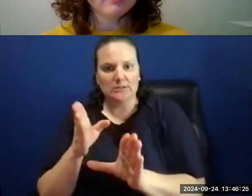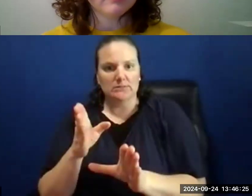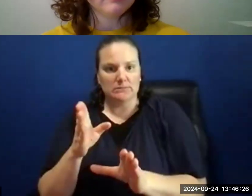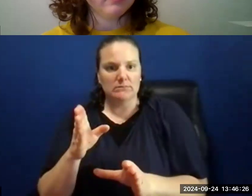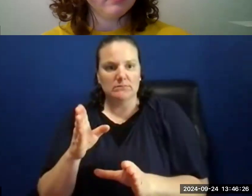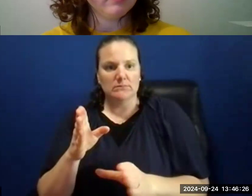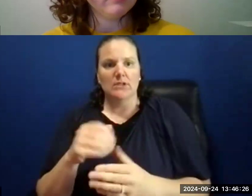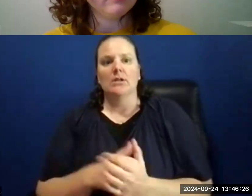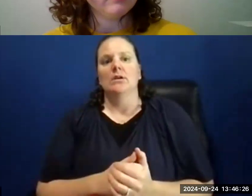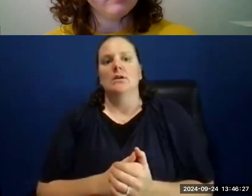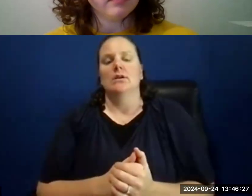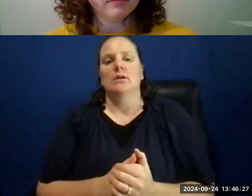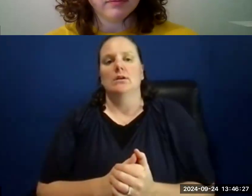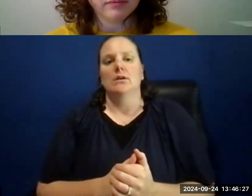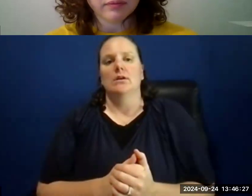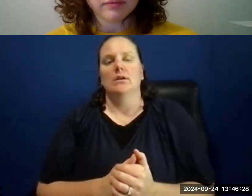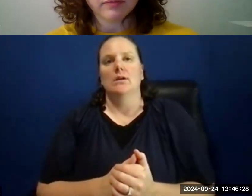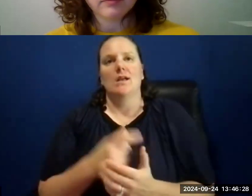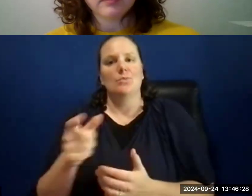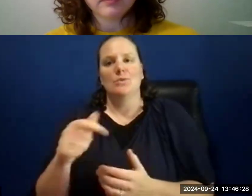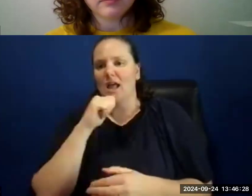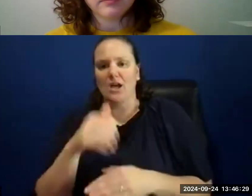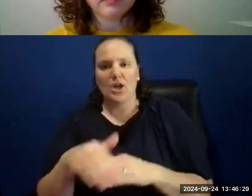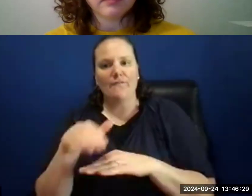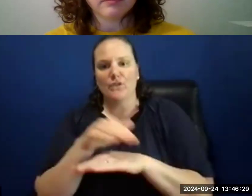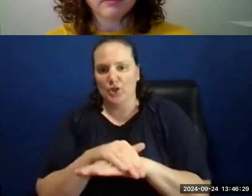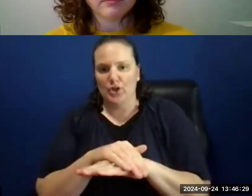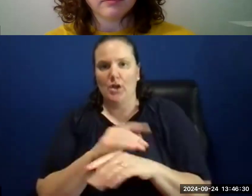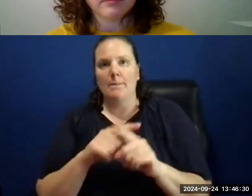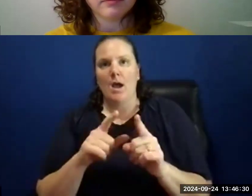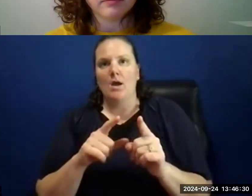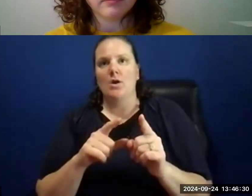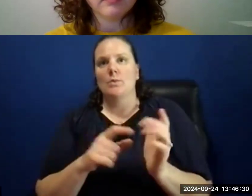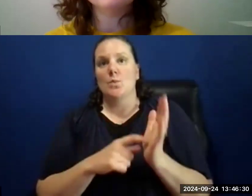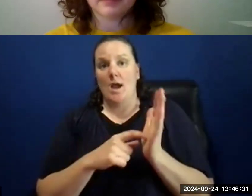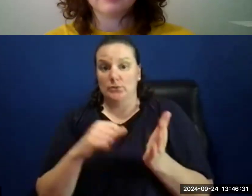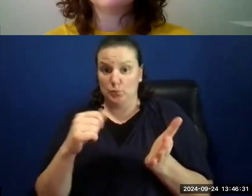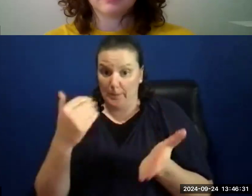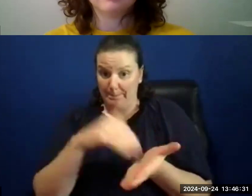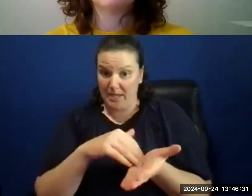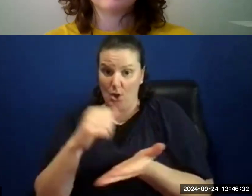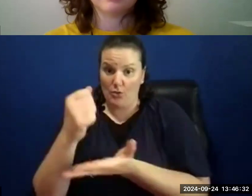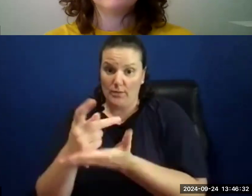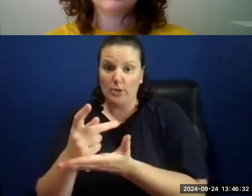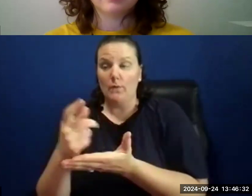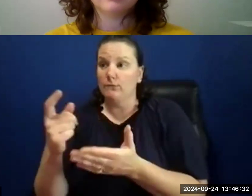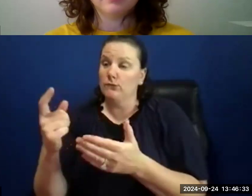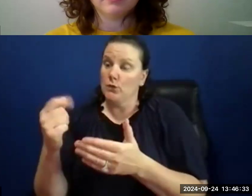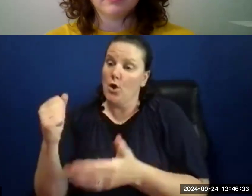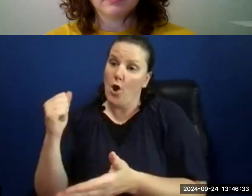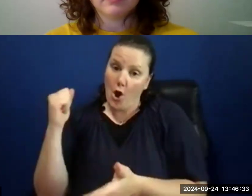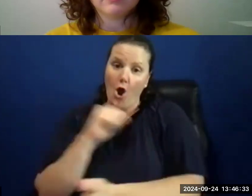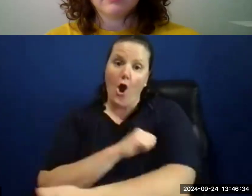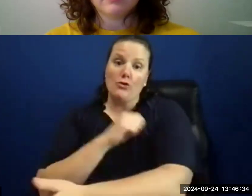it's not that it's not going to be covered, but it requires a repeat authorization. So you can get it authorized in the